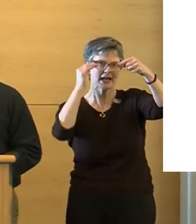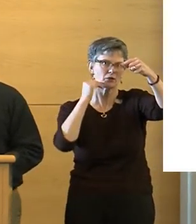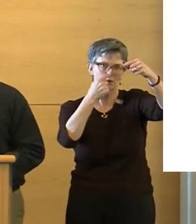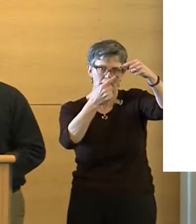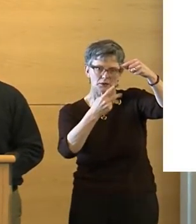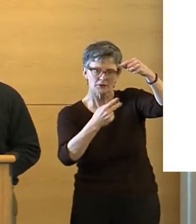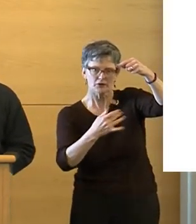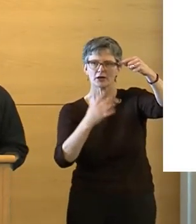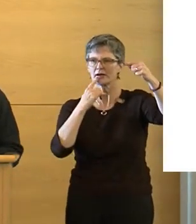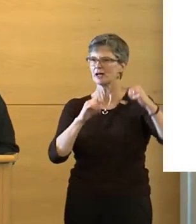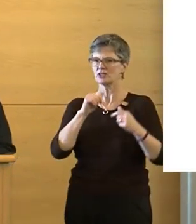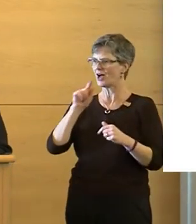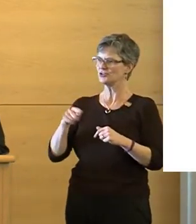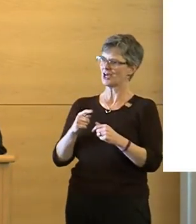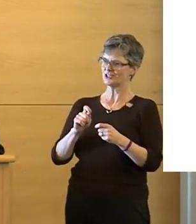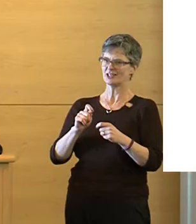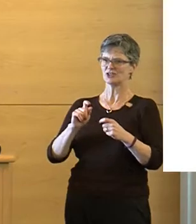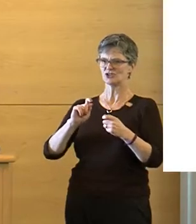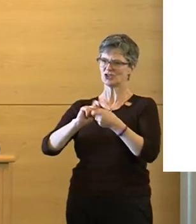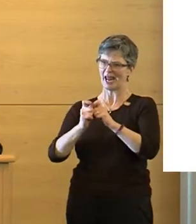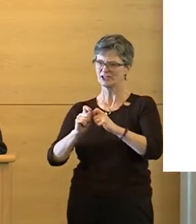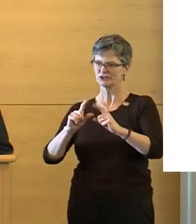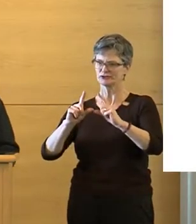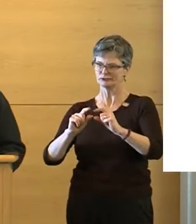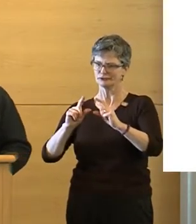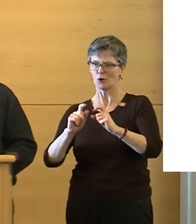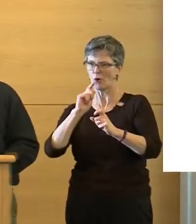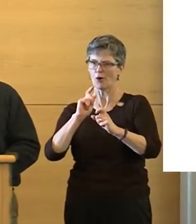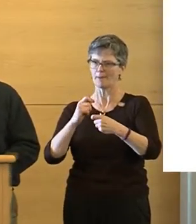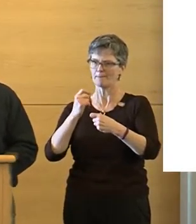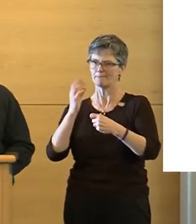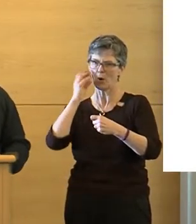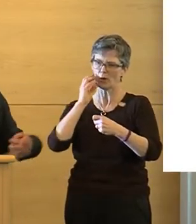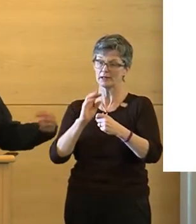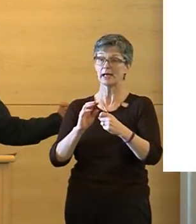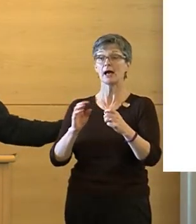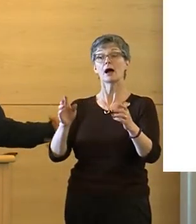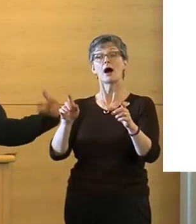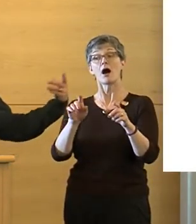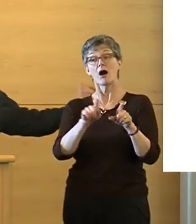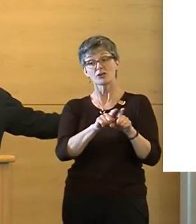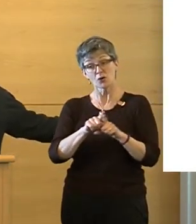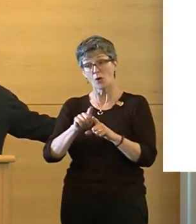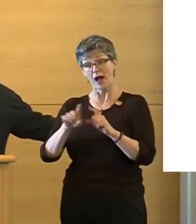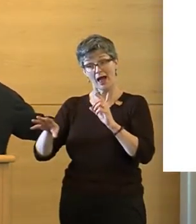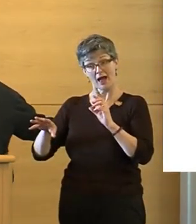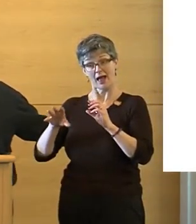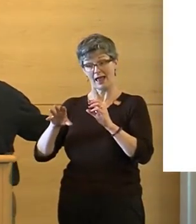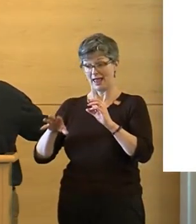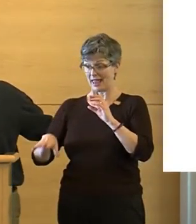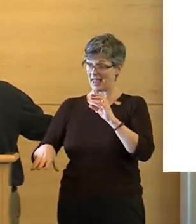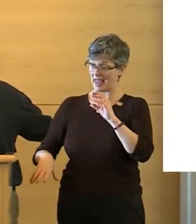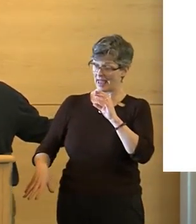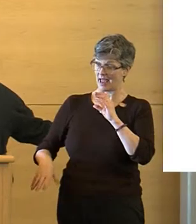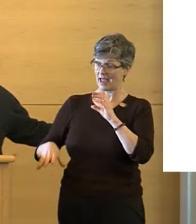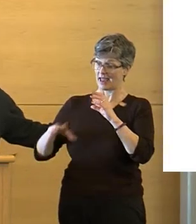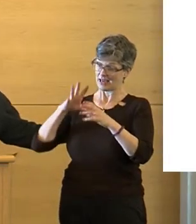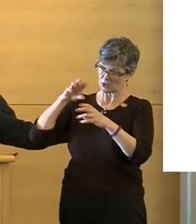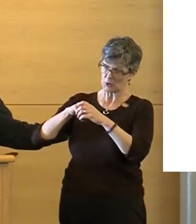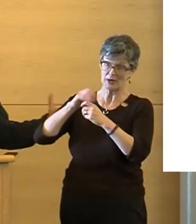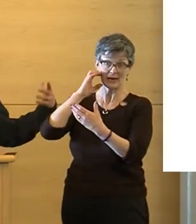heading capabilities that are built into the editor. And sometimes it's kind of hard to find. You have to, you know, look around in the different